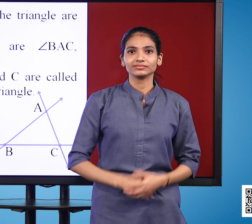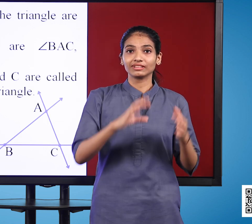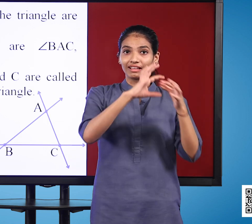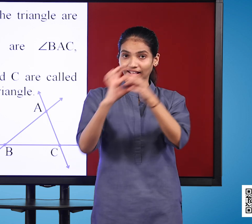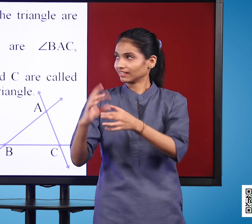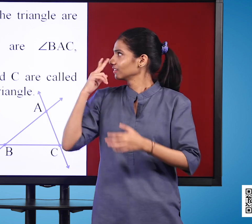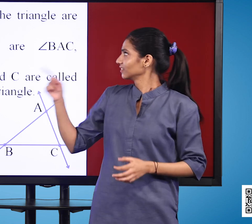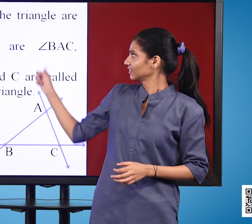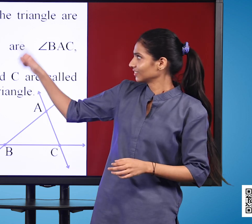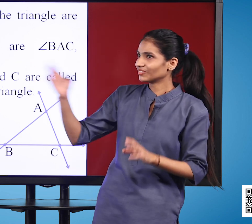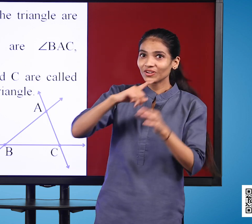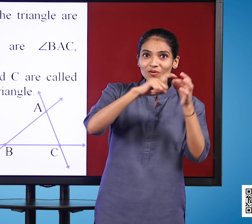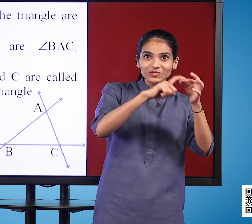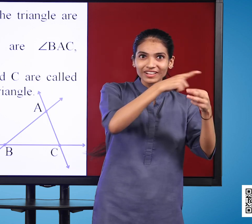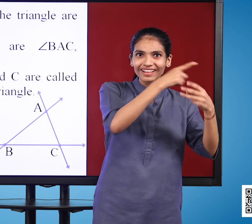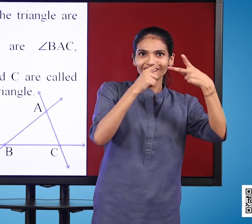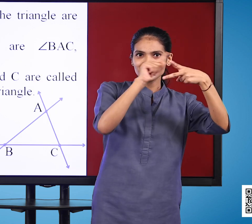The three sides of the triangle are